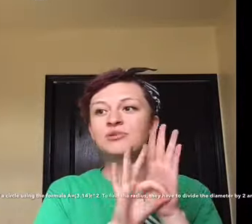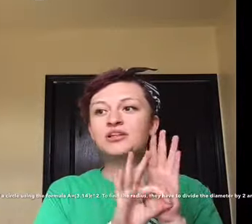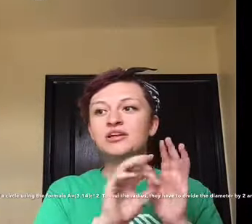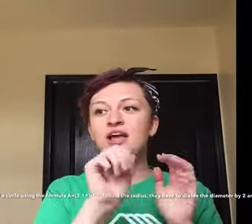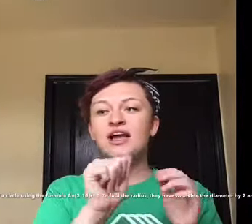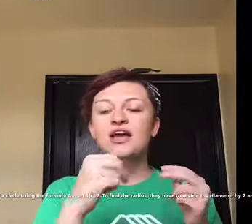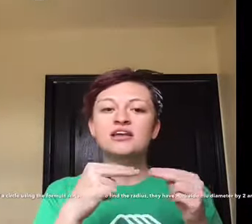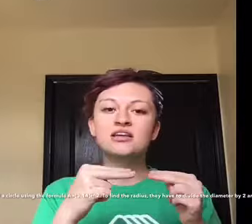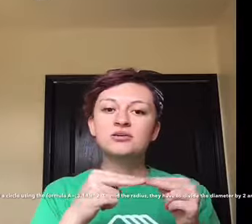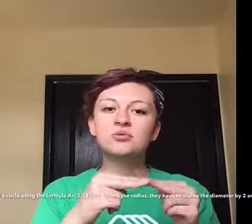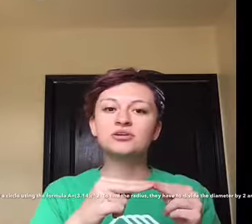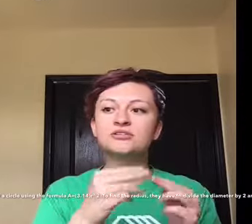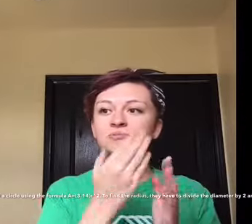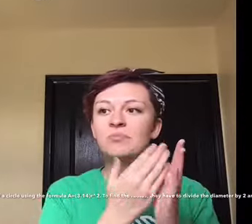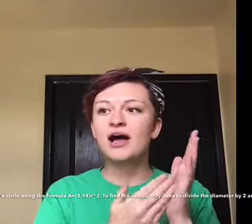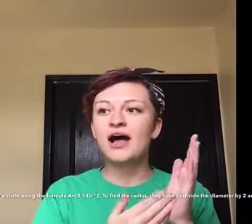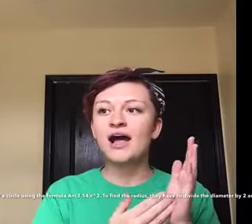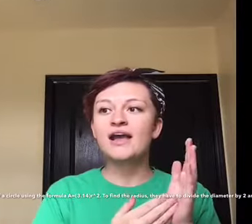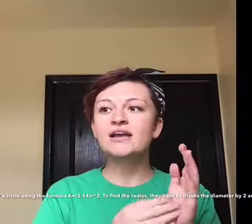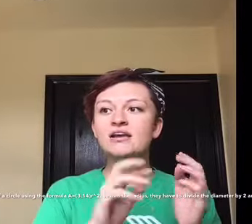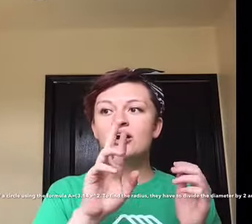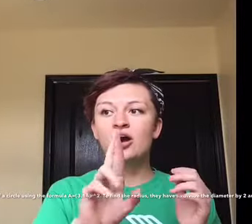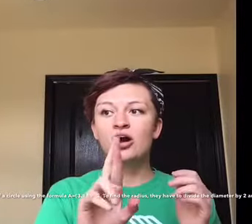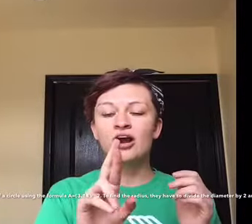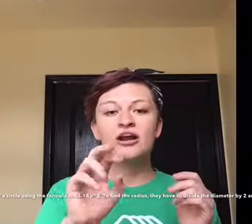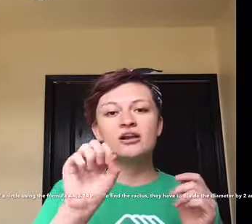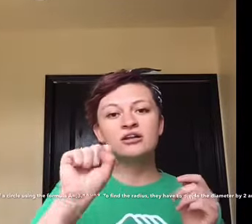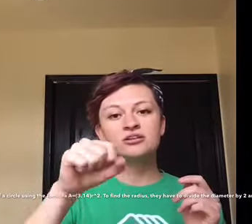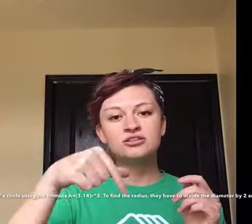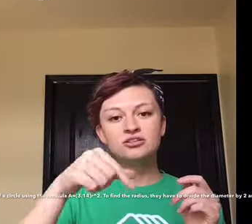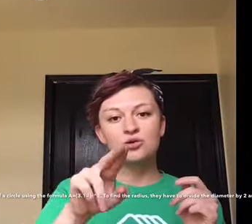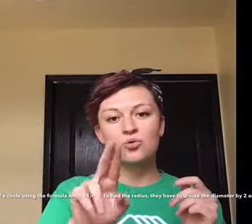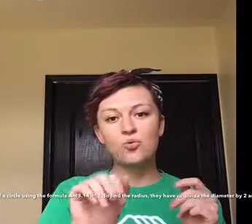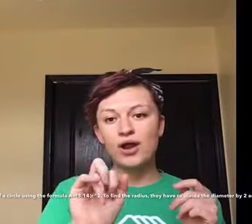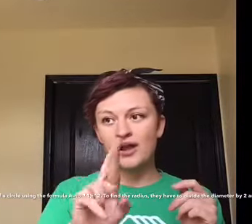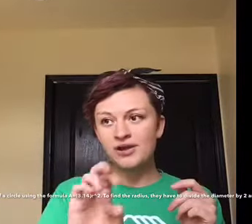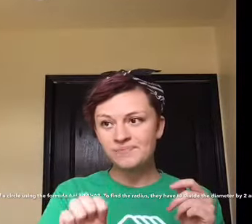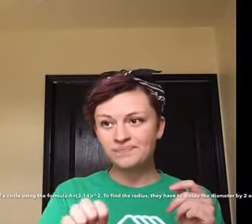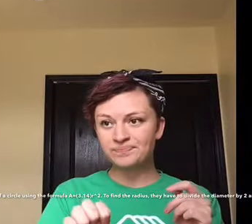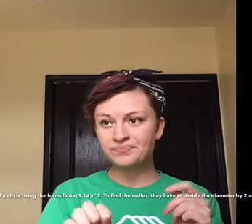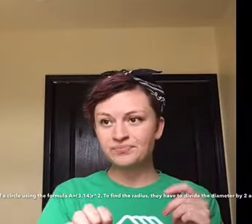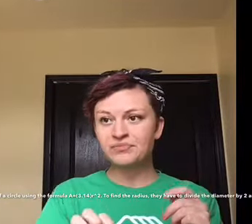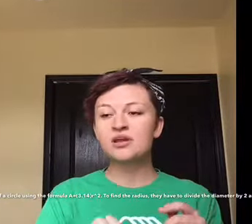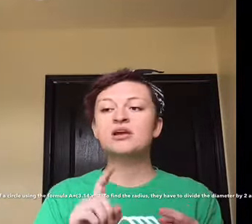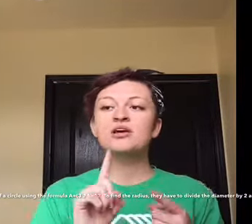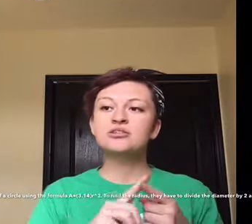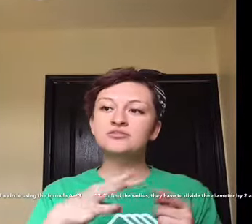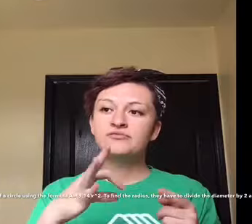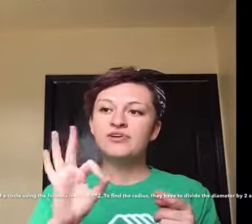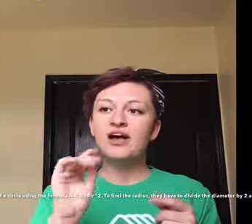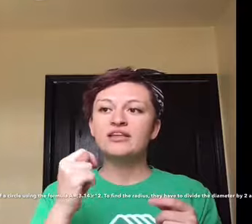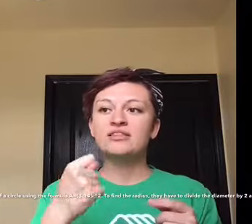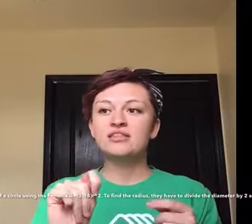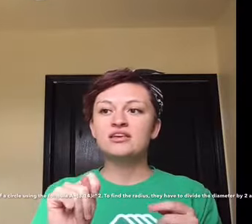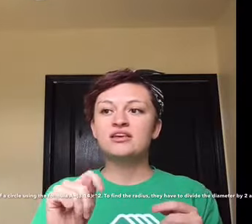formula A equals pi r square to find the